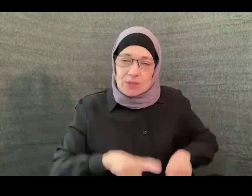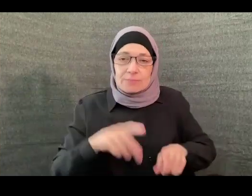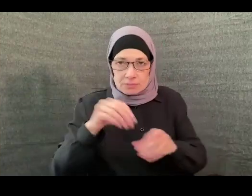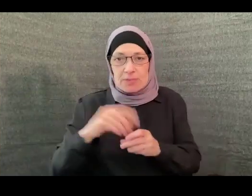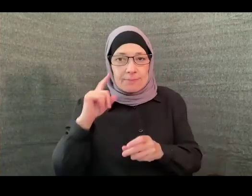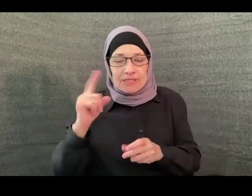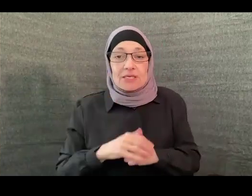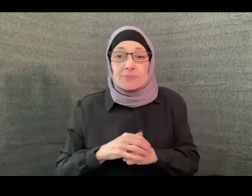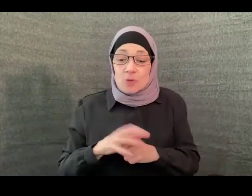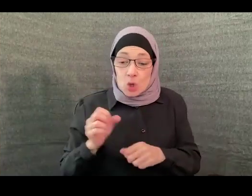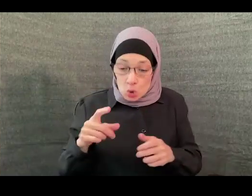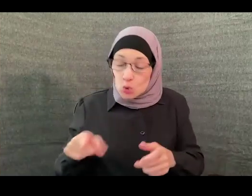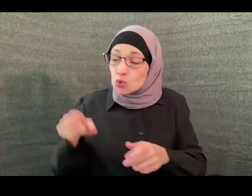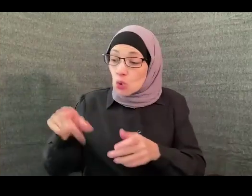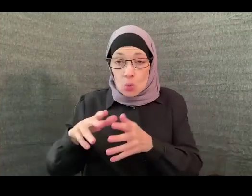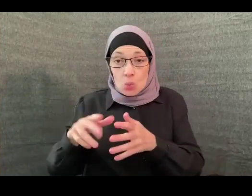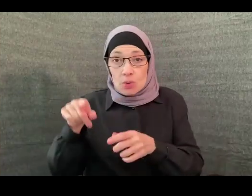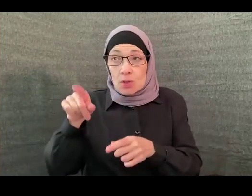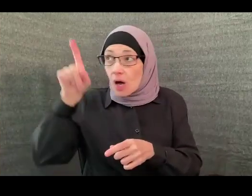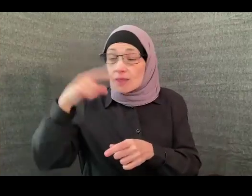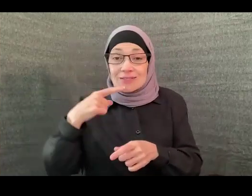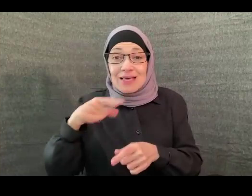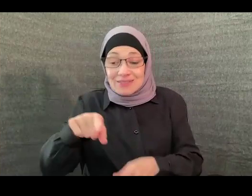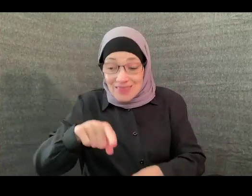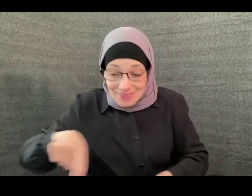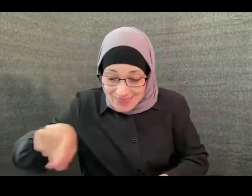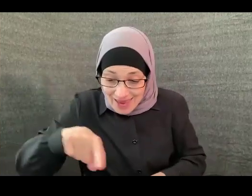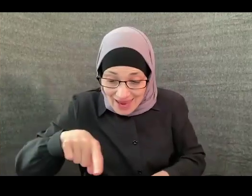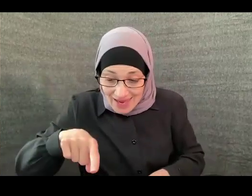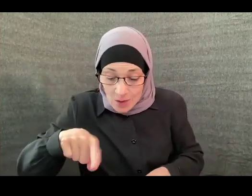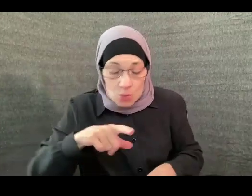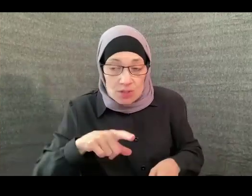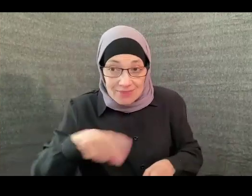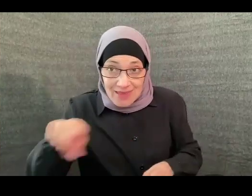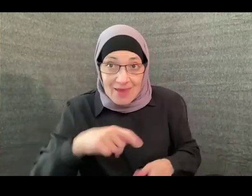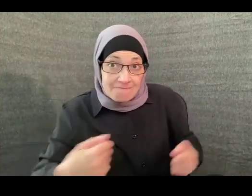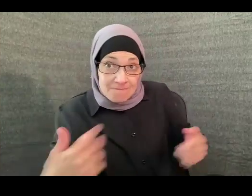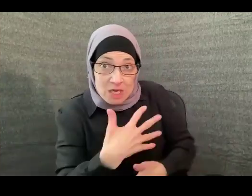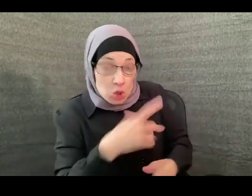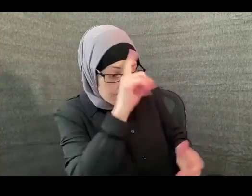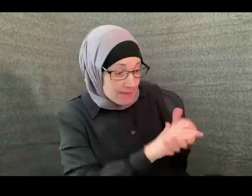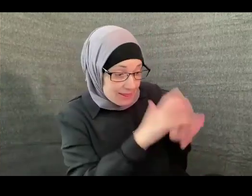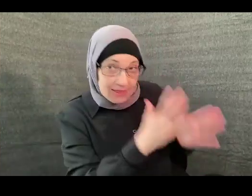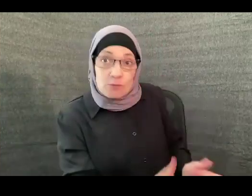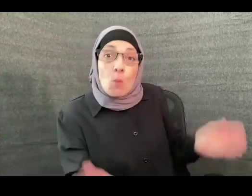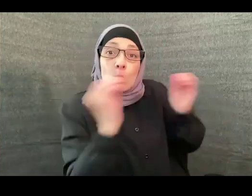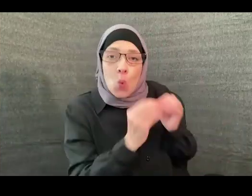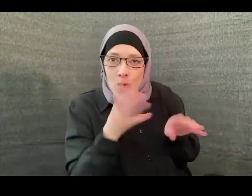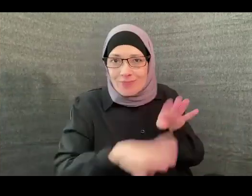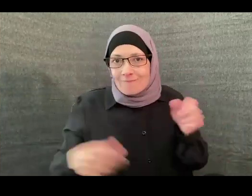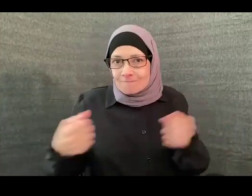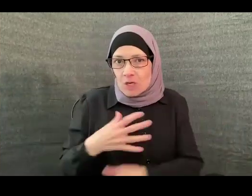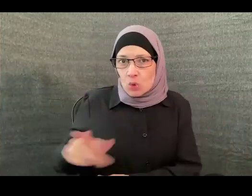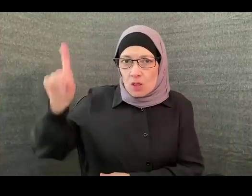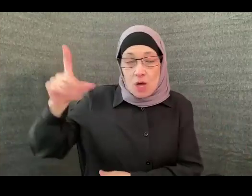than their fear of Allah. Why? Because they are blinded from seeing the